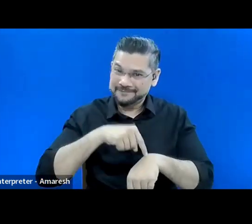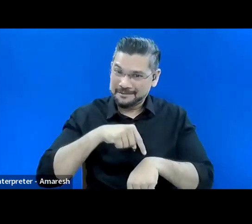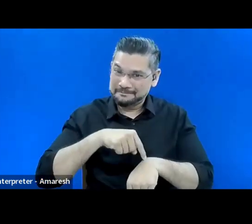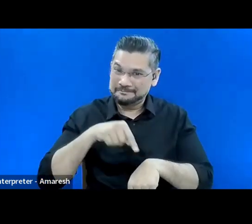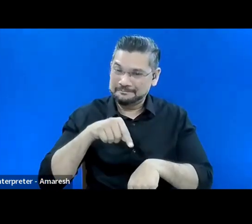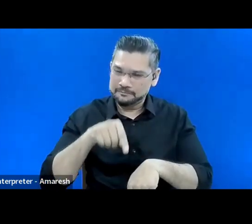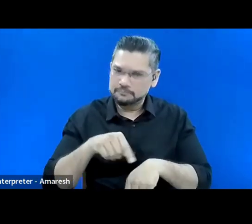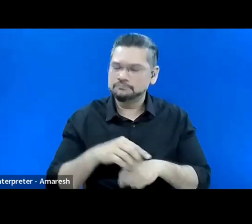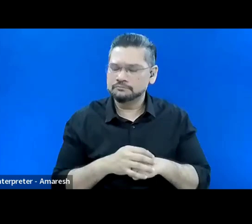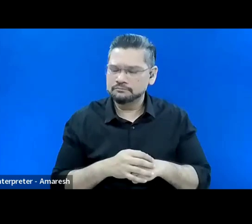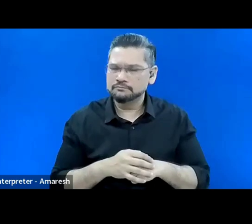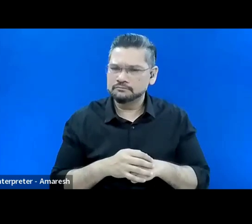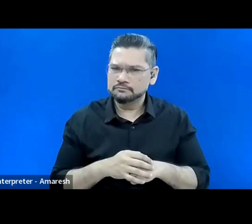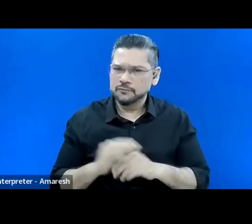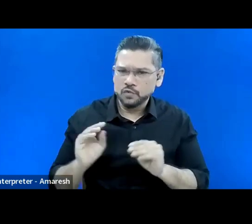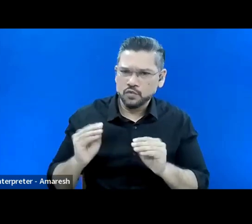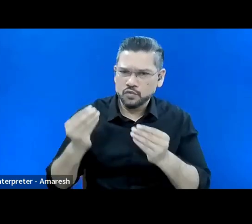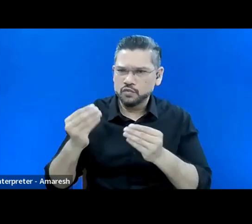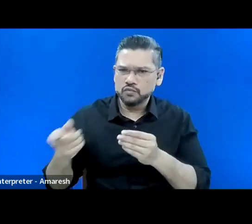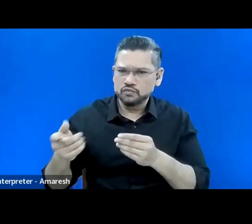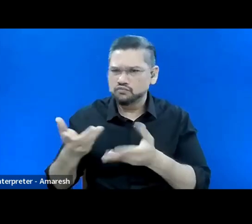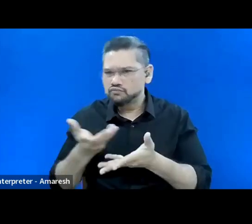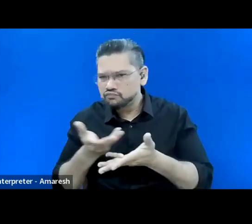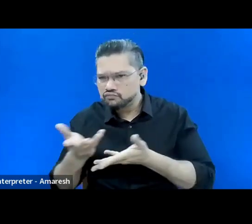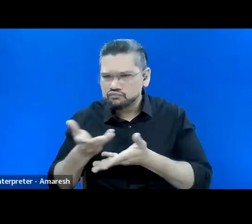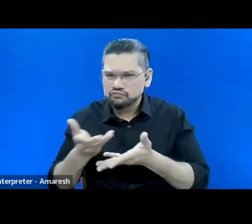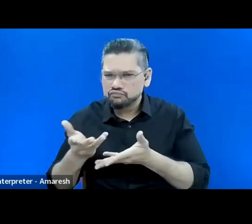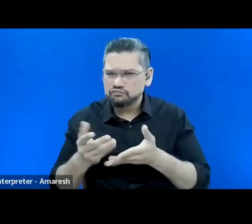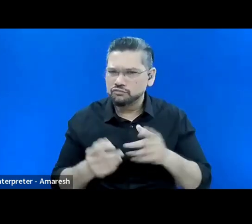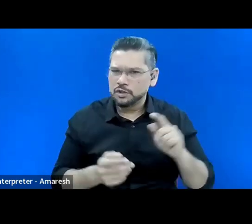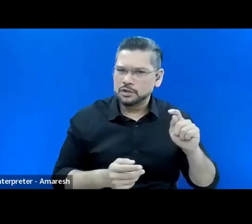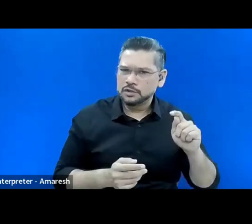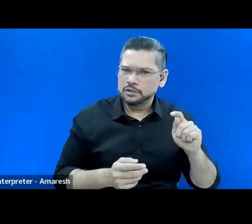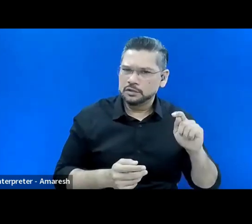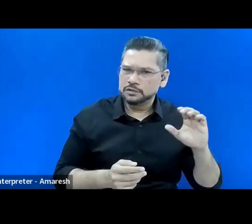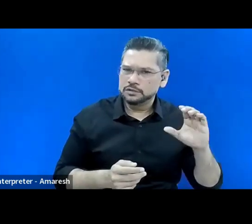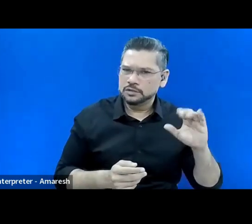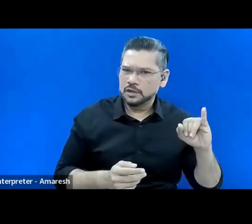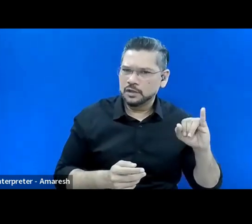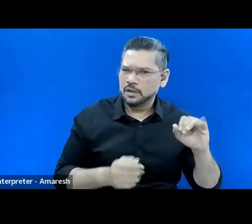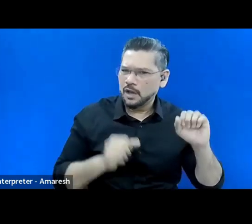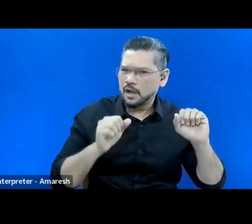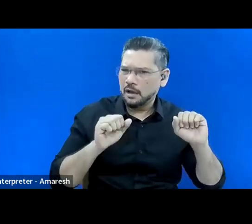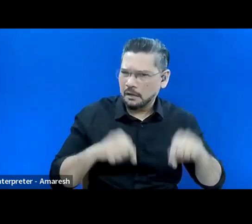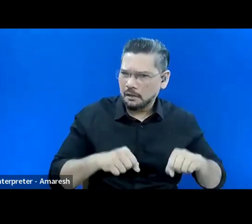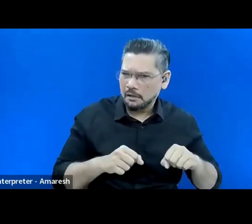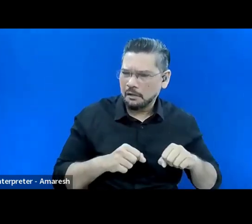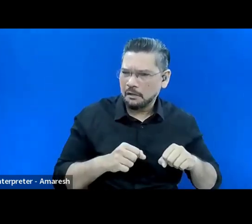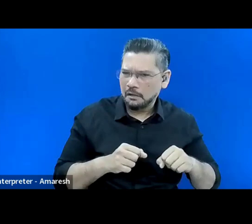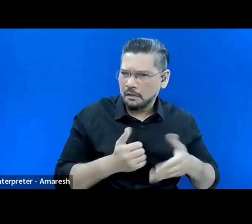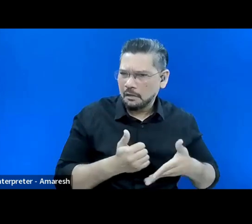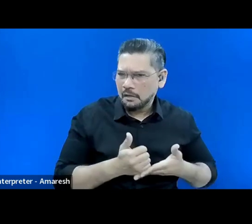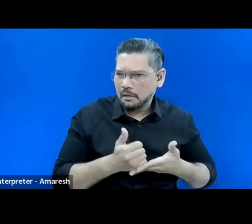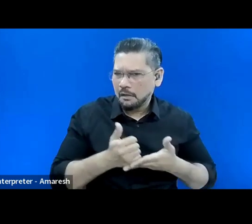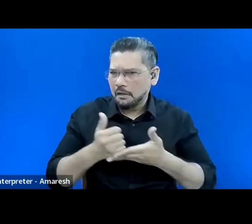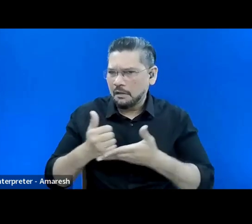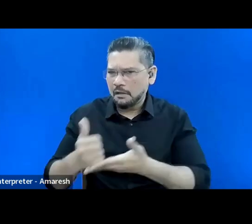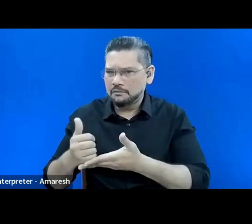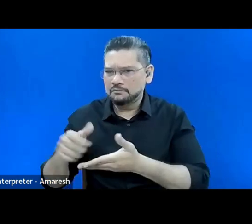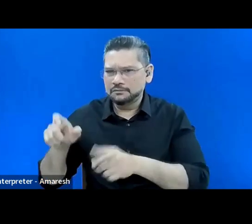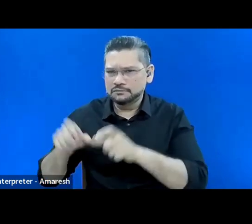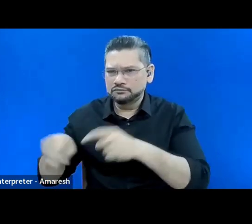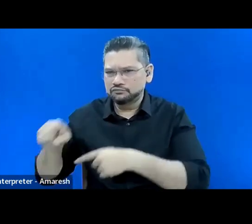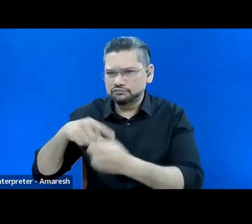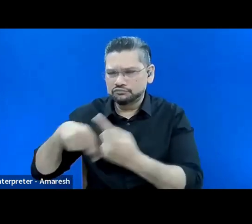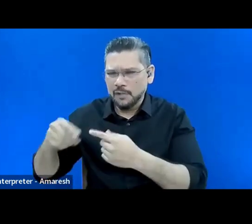was discussed and how we as TCI movement can support the youth movement of persons with psychosocial disabilities. As